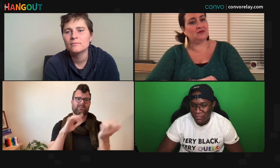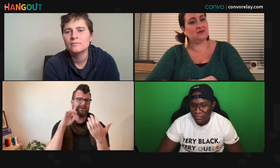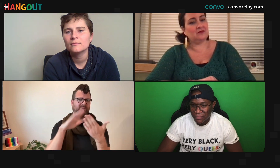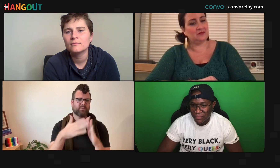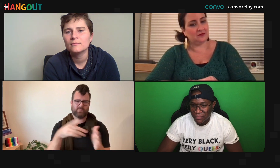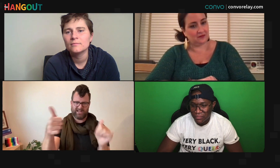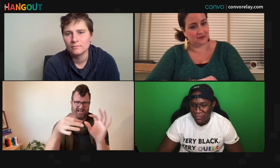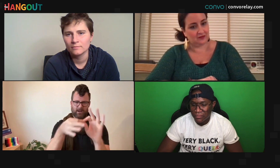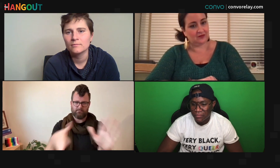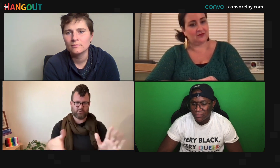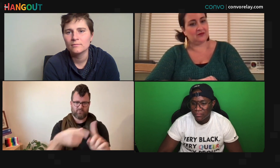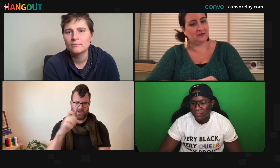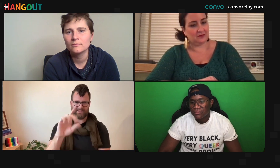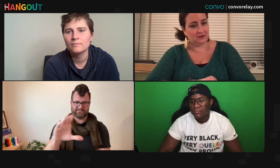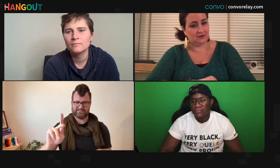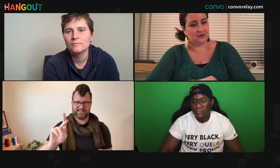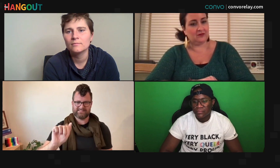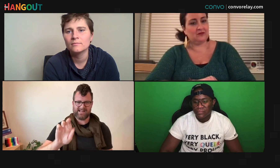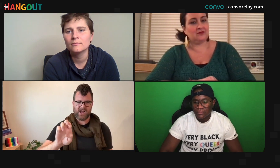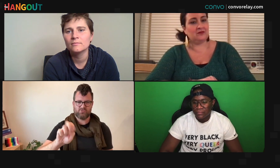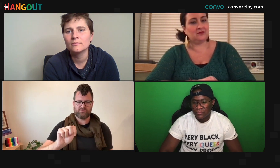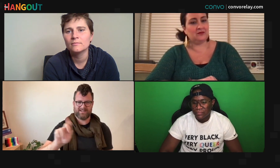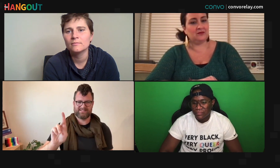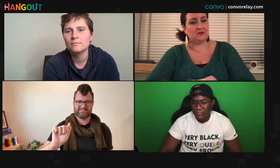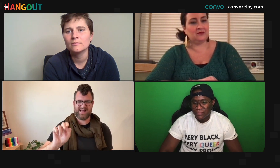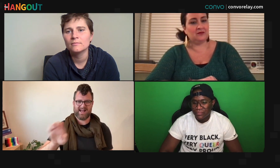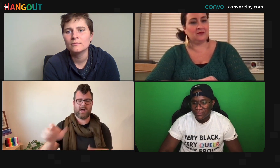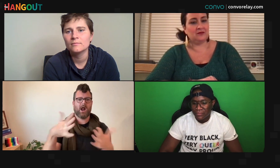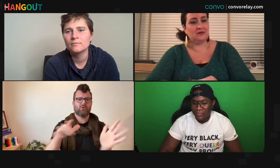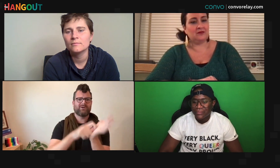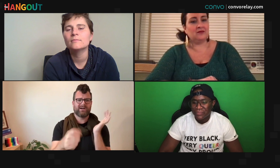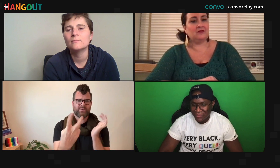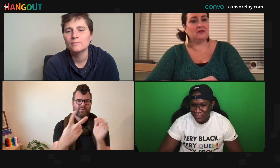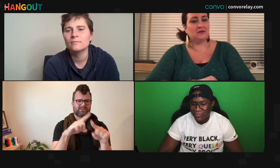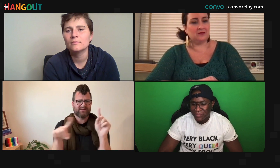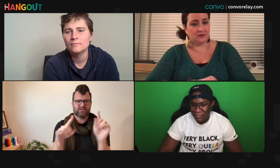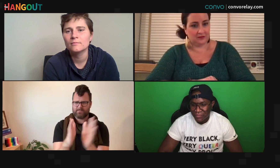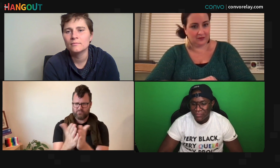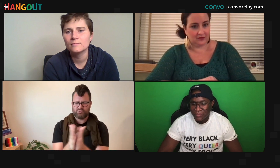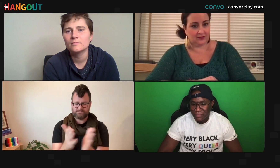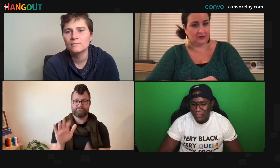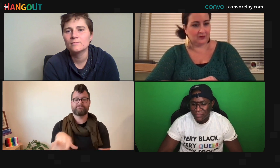one hearing author who's a big part of the deaf community, an